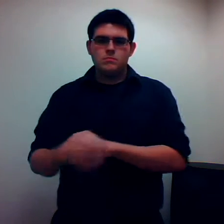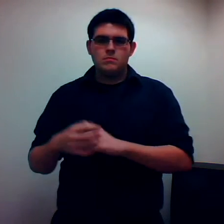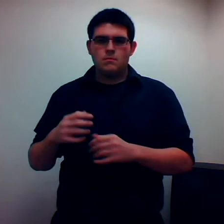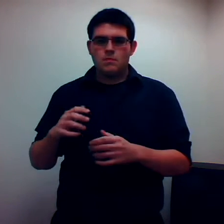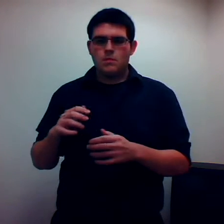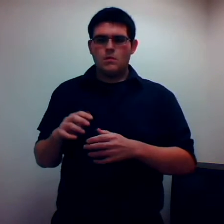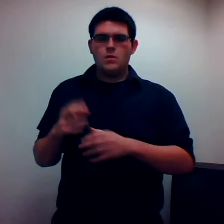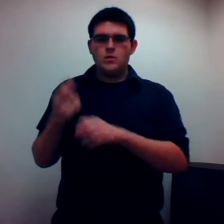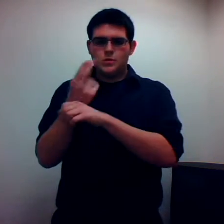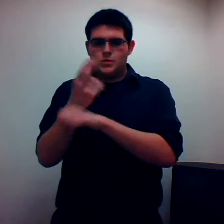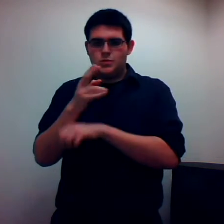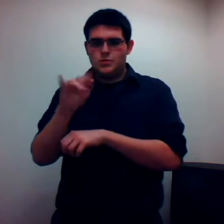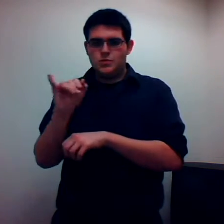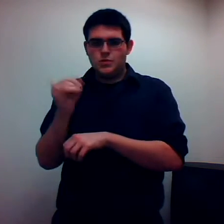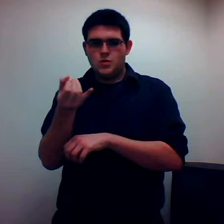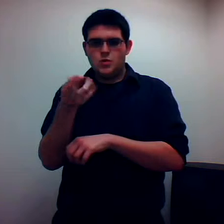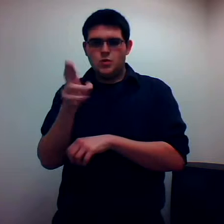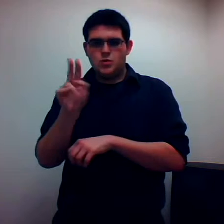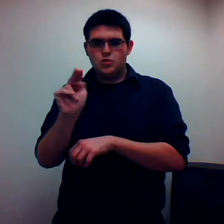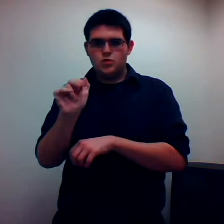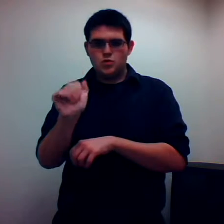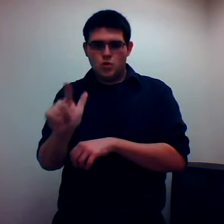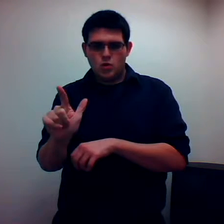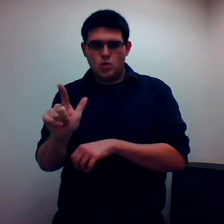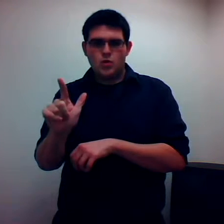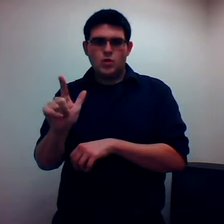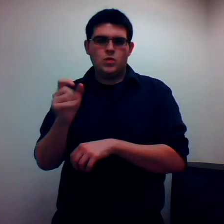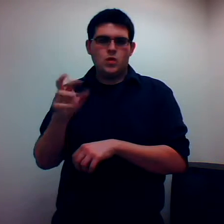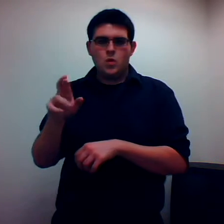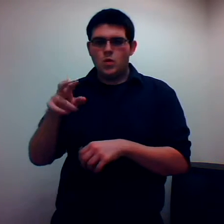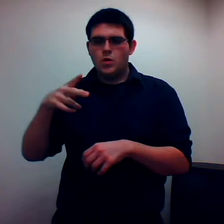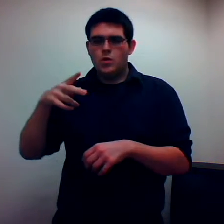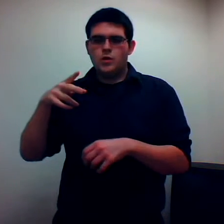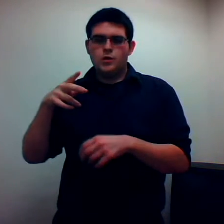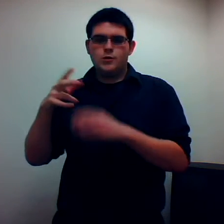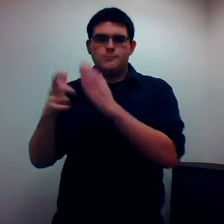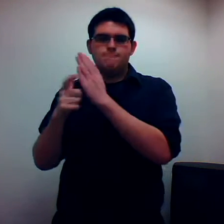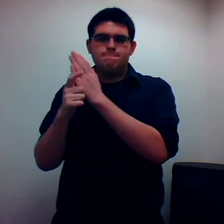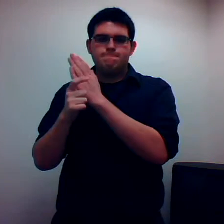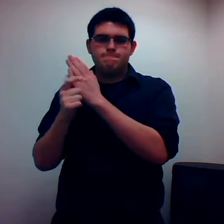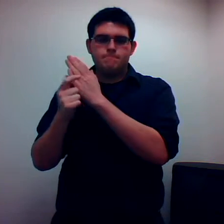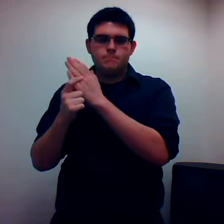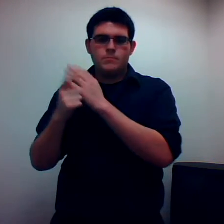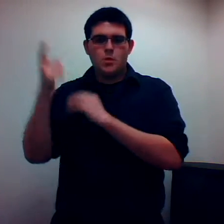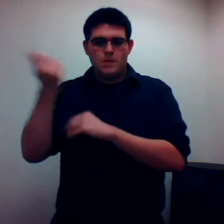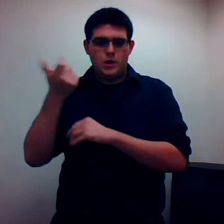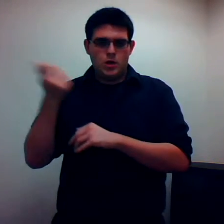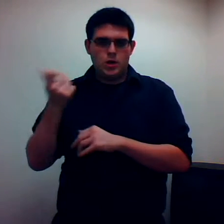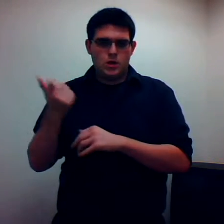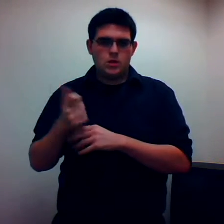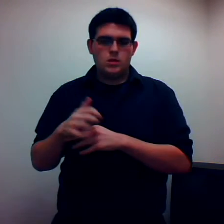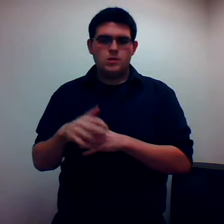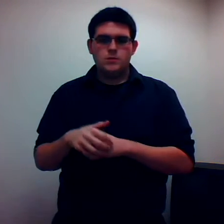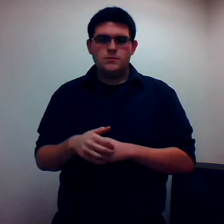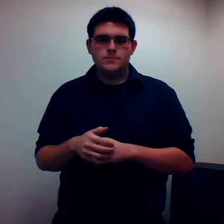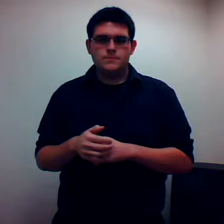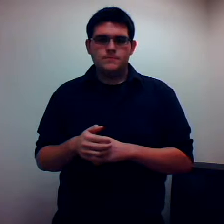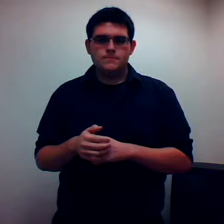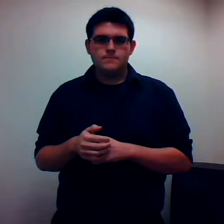their sources. So students usually come to class with an article that they've researched on the topic, and then I have all